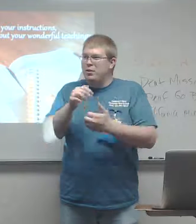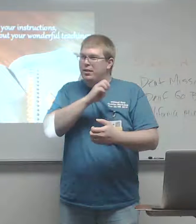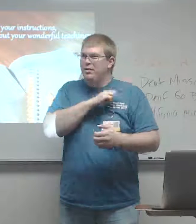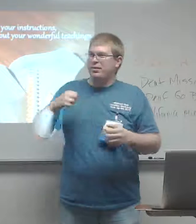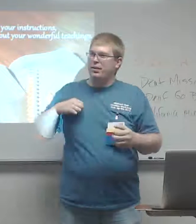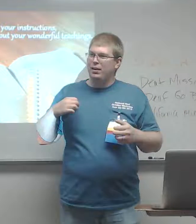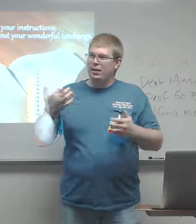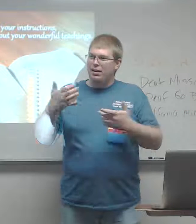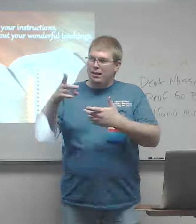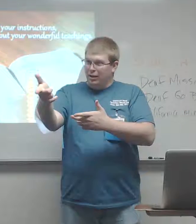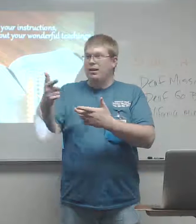when